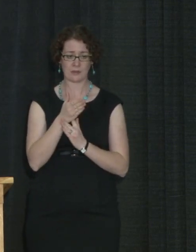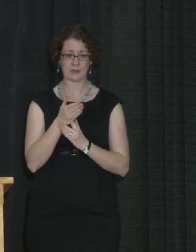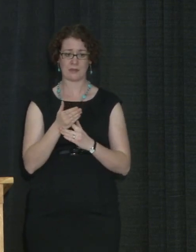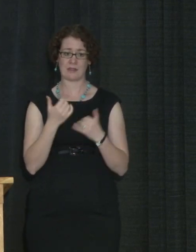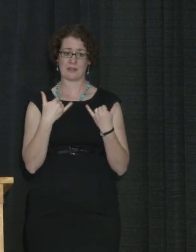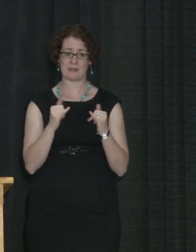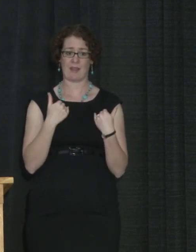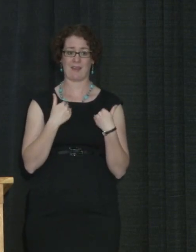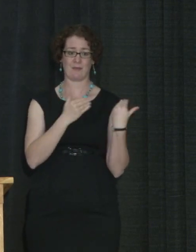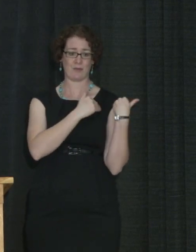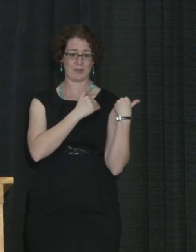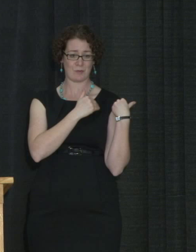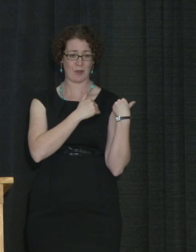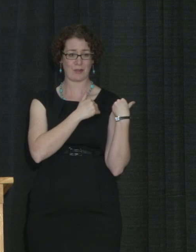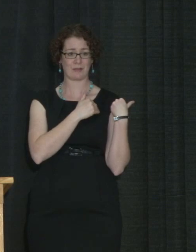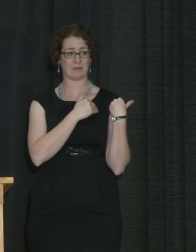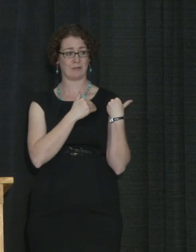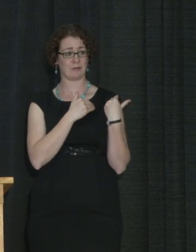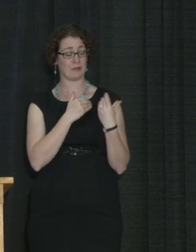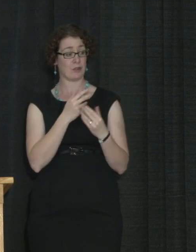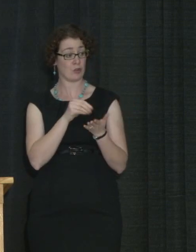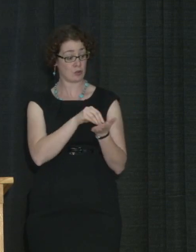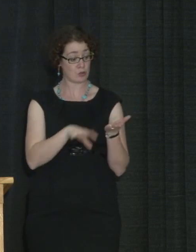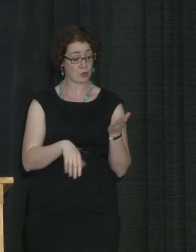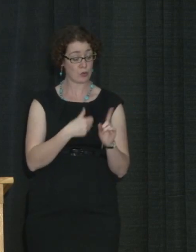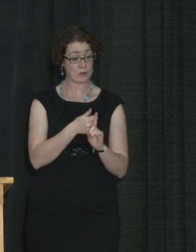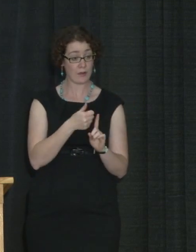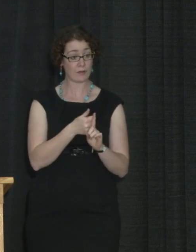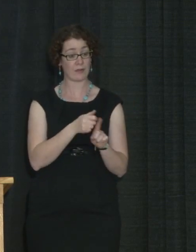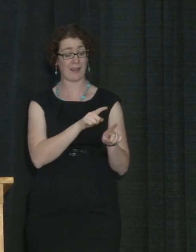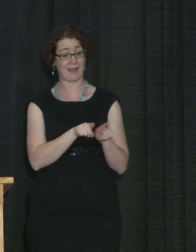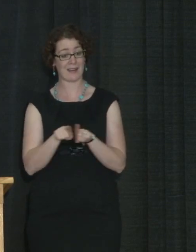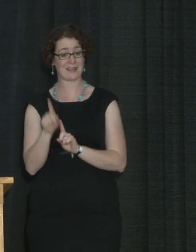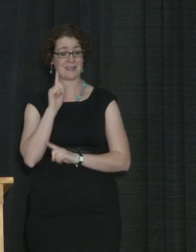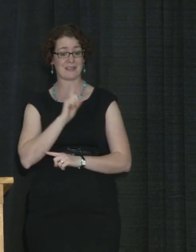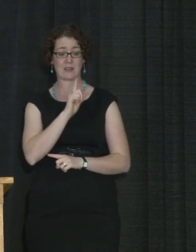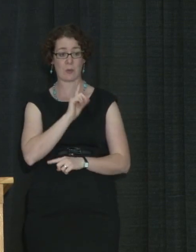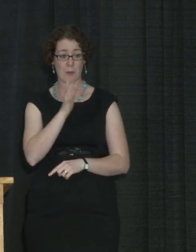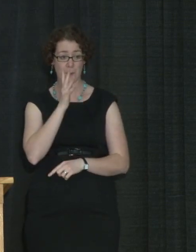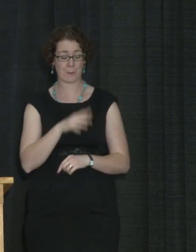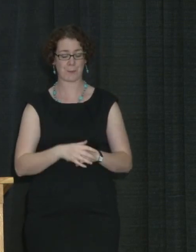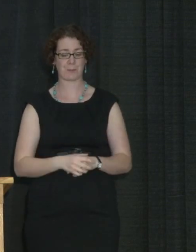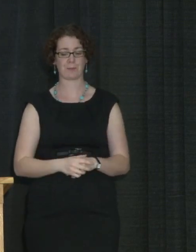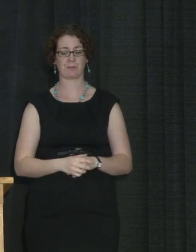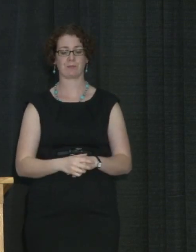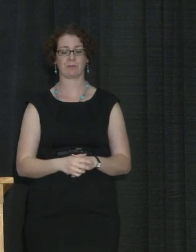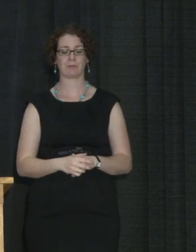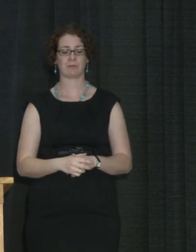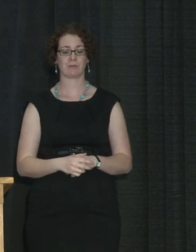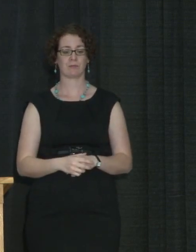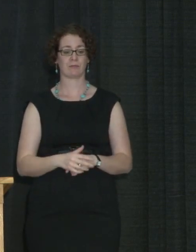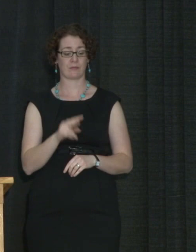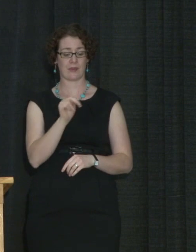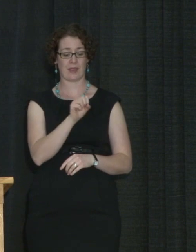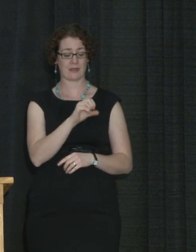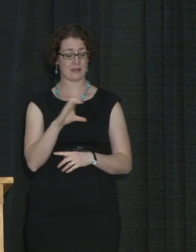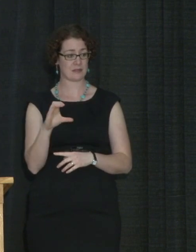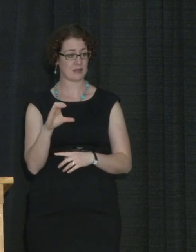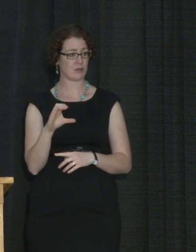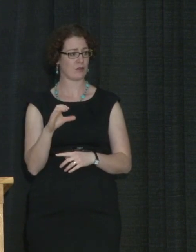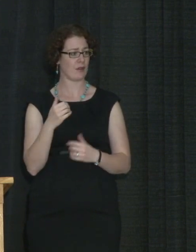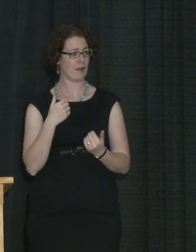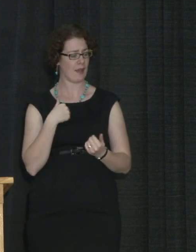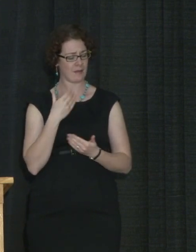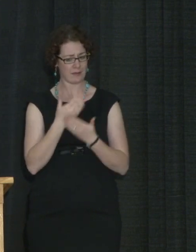balancing the responsibilities of being both a student and a single mother. At NSCC, she's gained